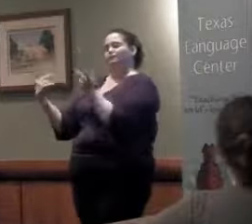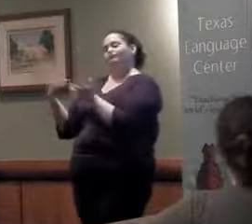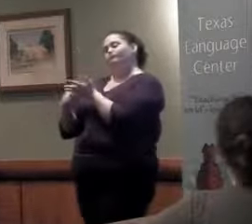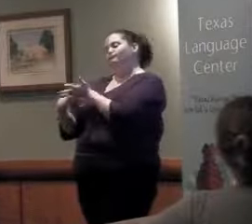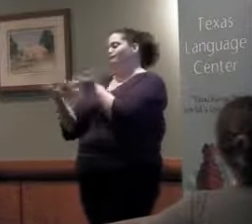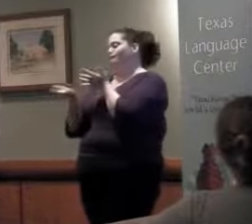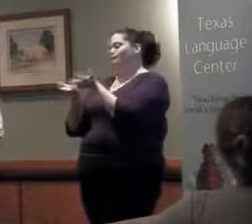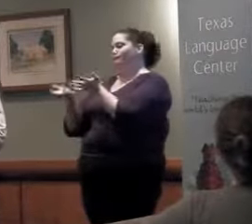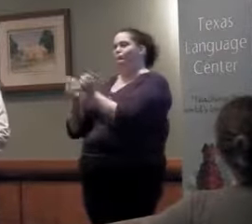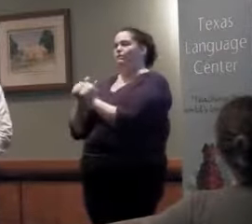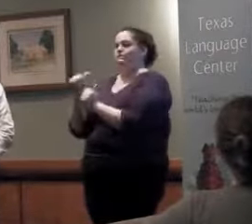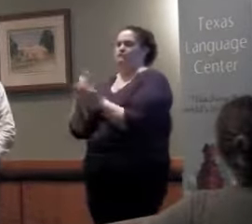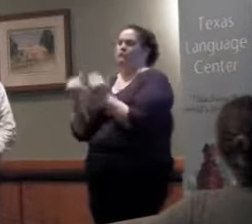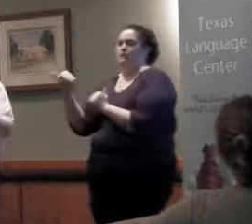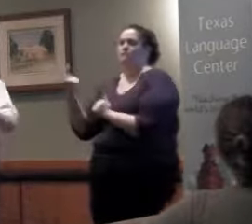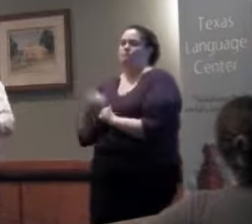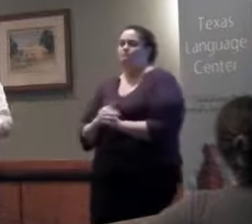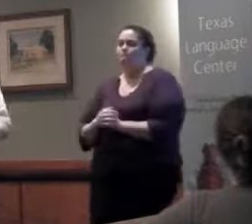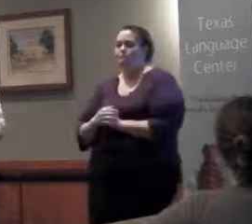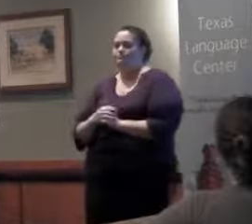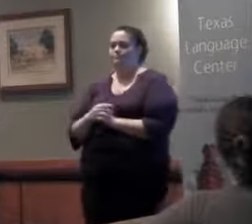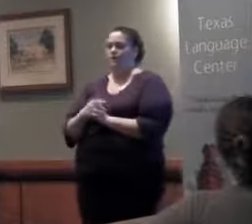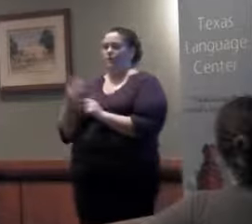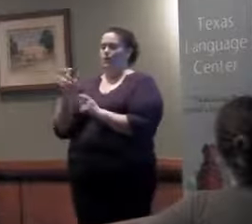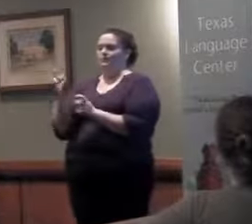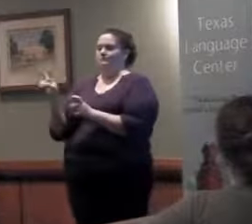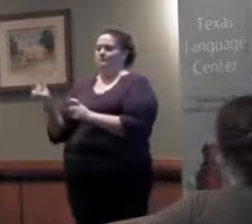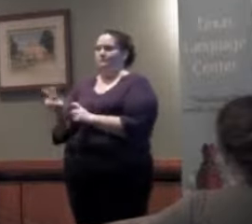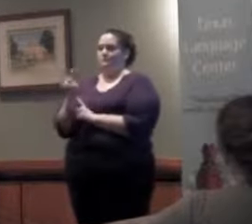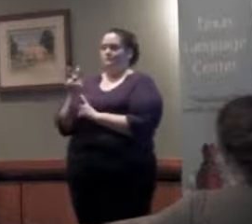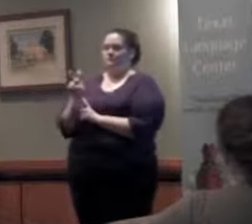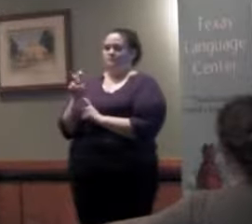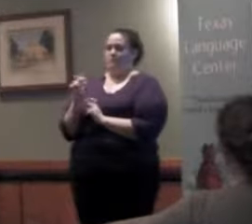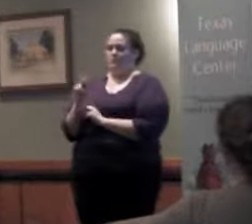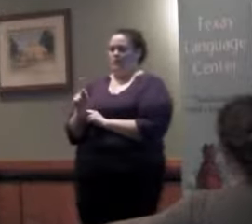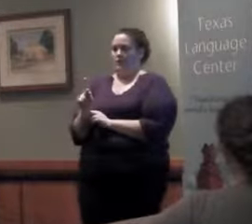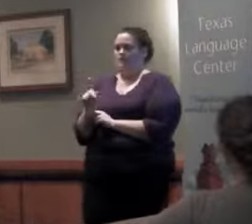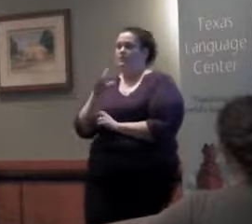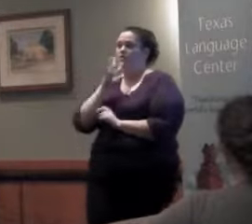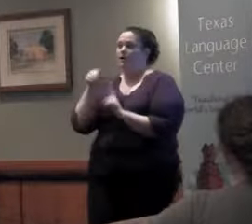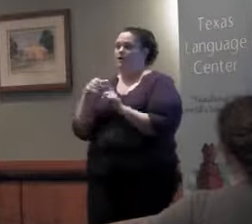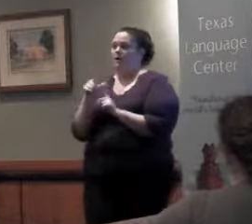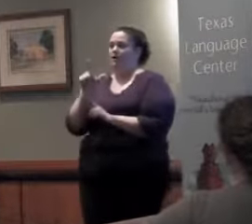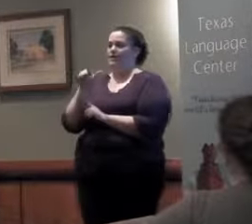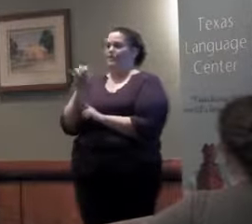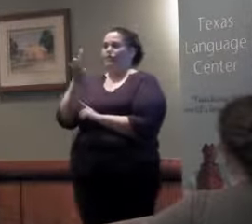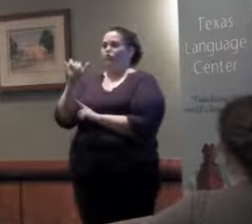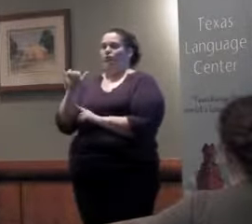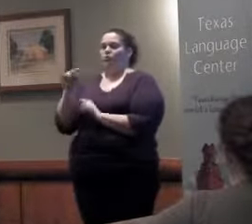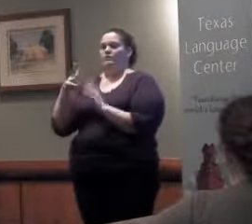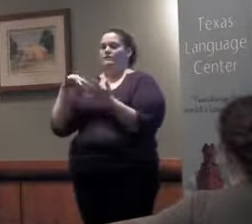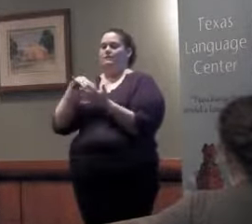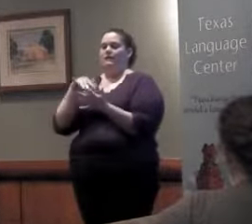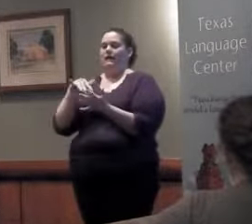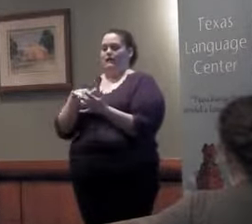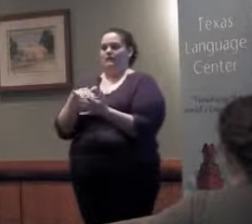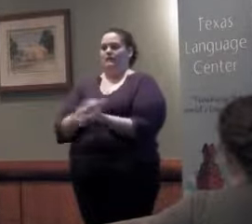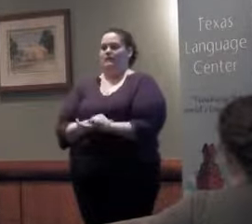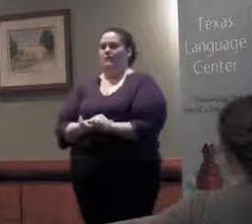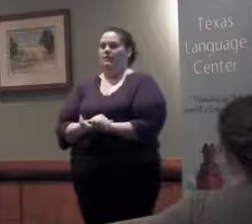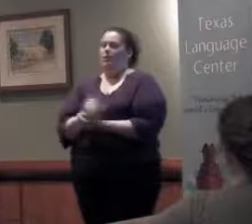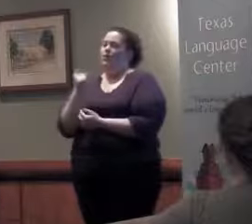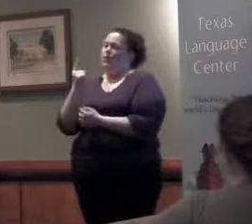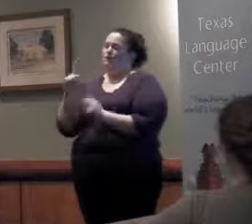well. So let me shift gears for a moment here and talk a little bit about literary study. Because one of the points